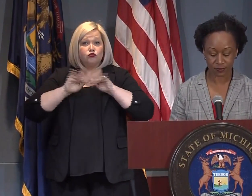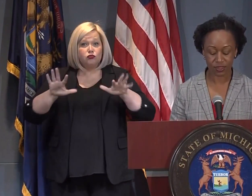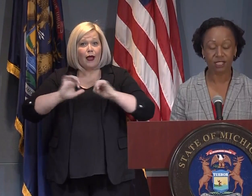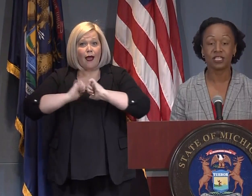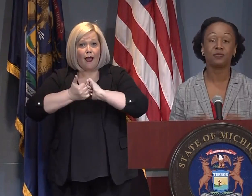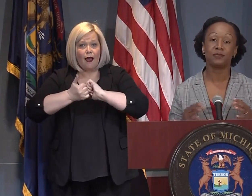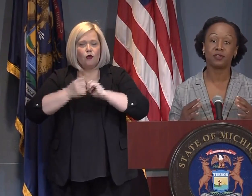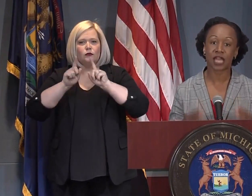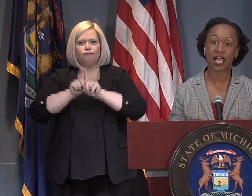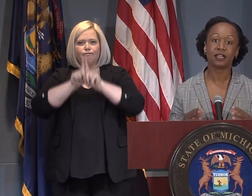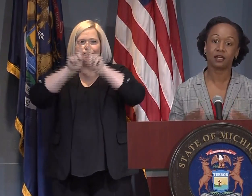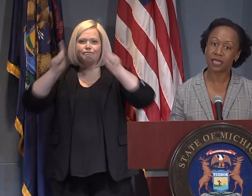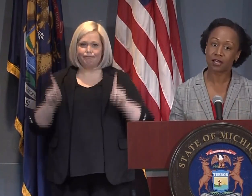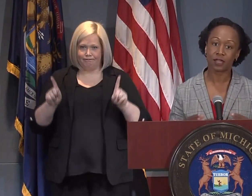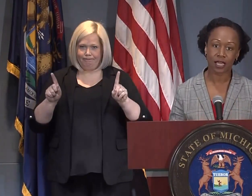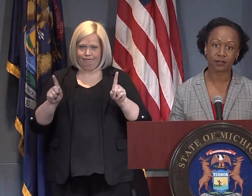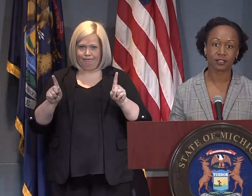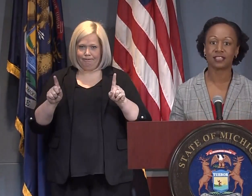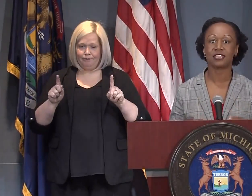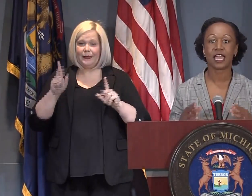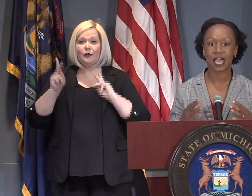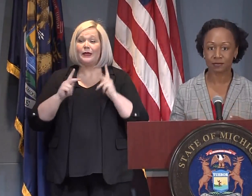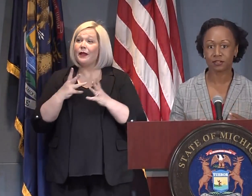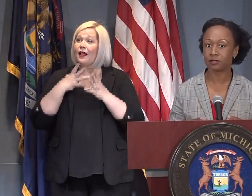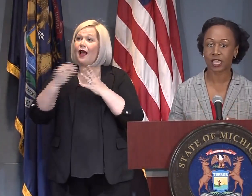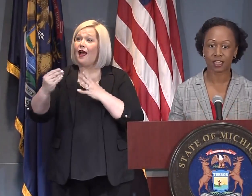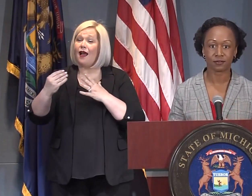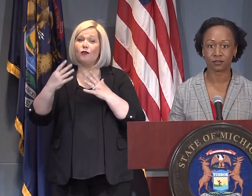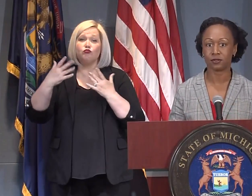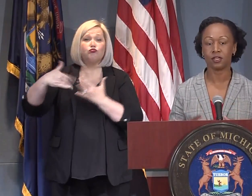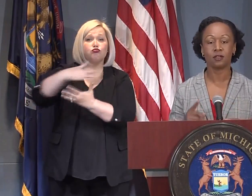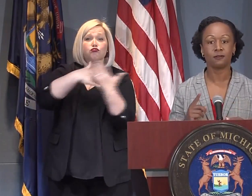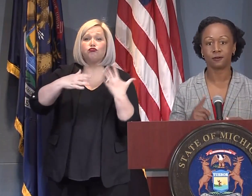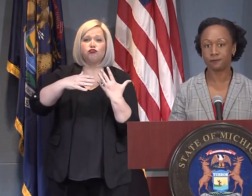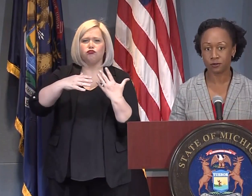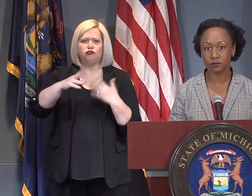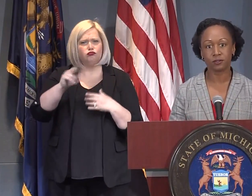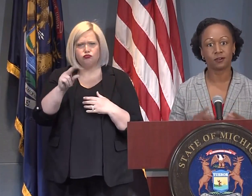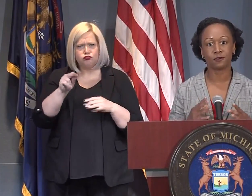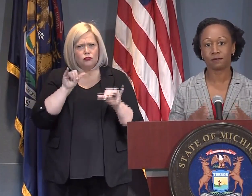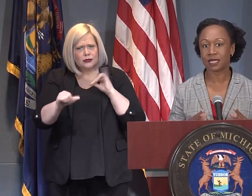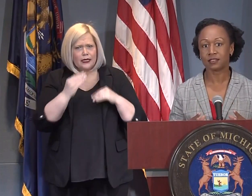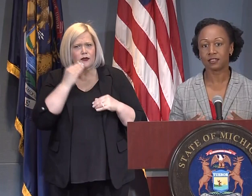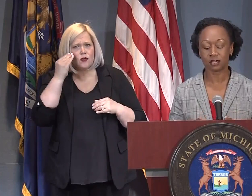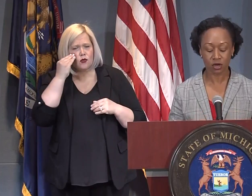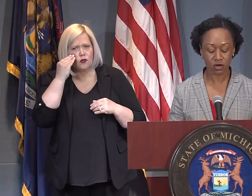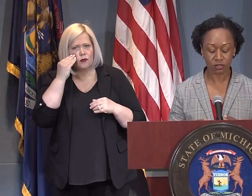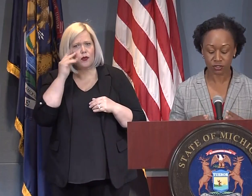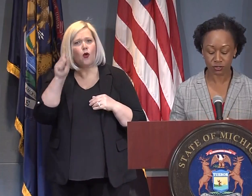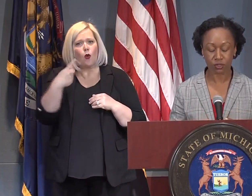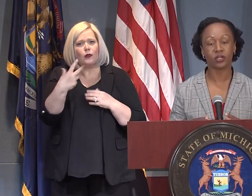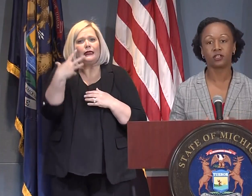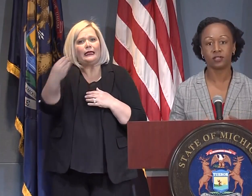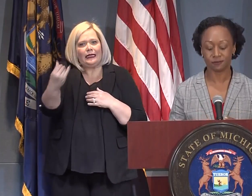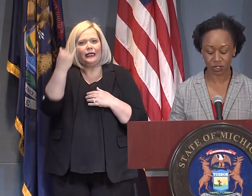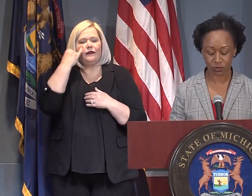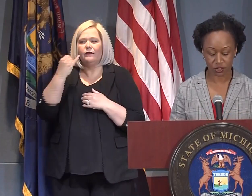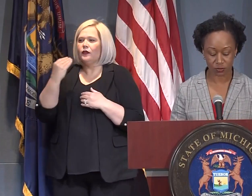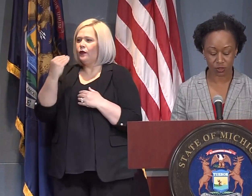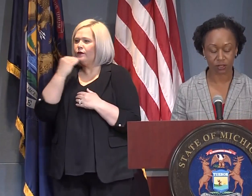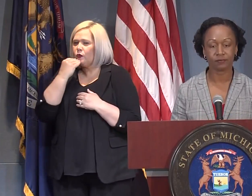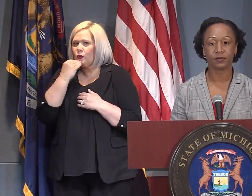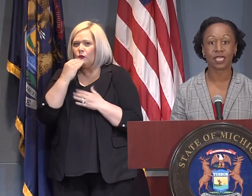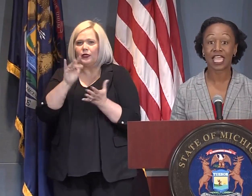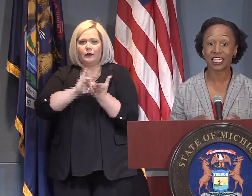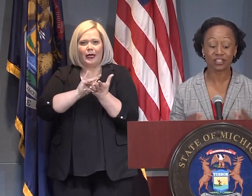disease. This means people not coming out of the house unless they absolutely have to, for food, for medicine, or to do critical